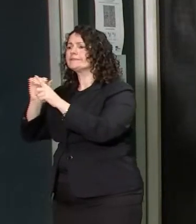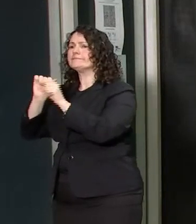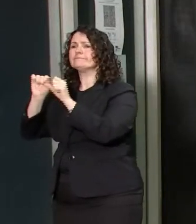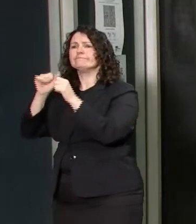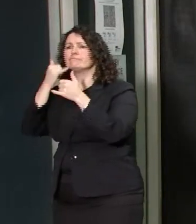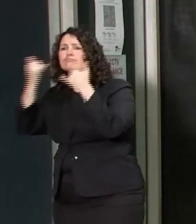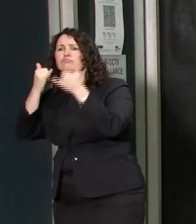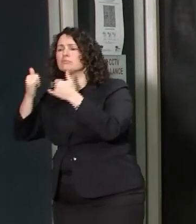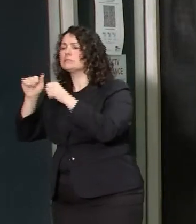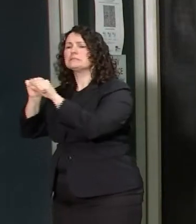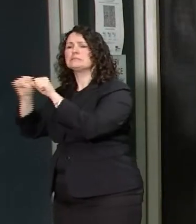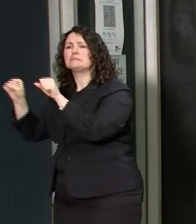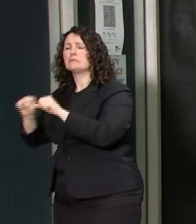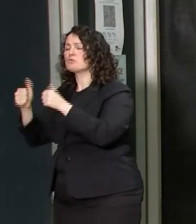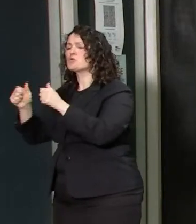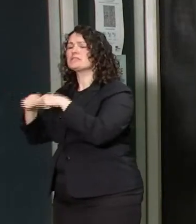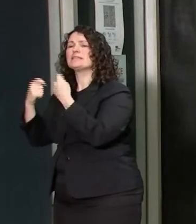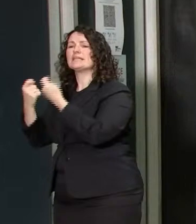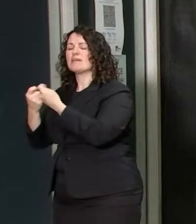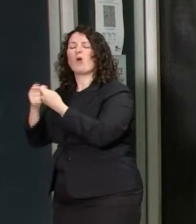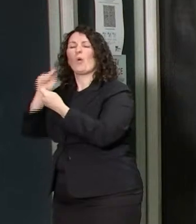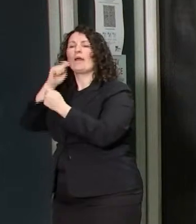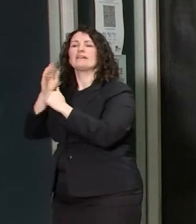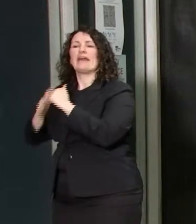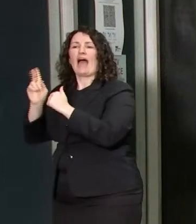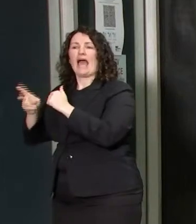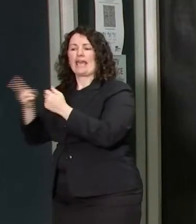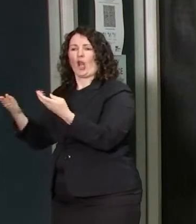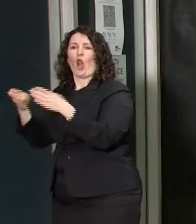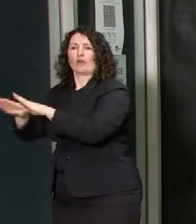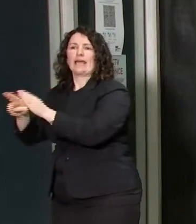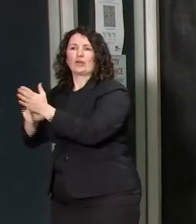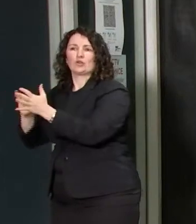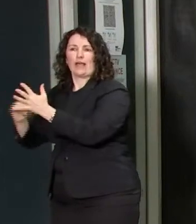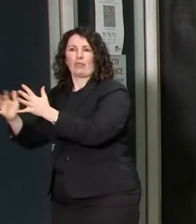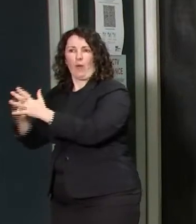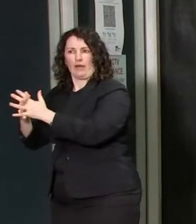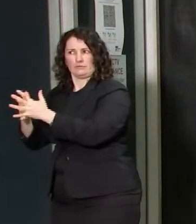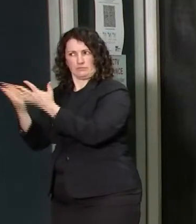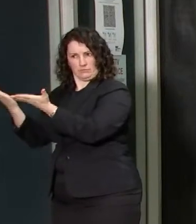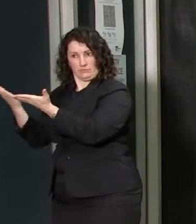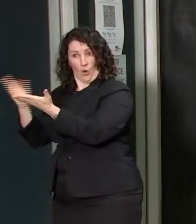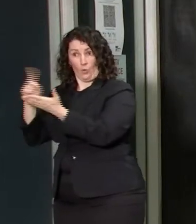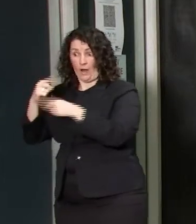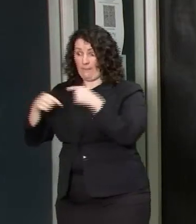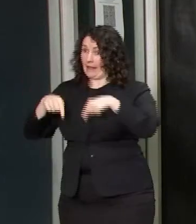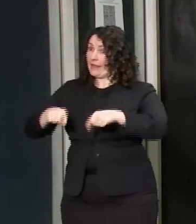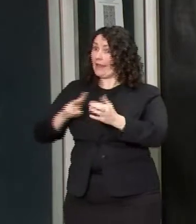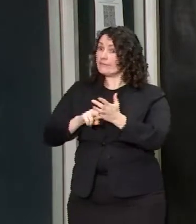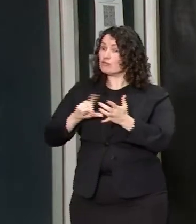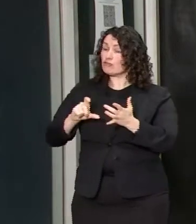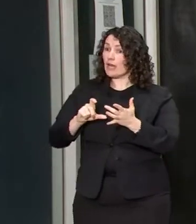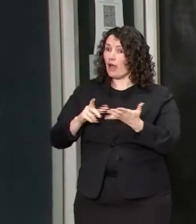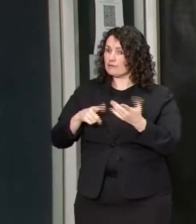Premier maybe, do you have the same confidence in your health system to not lock down again as Berejiklian does?